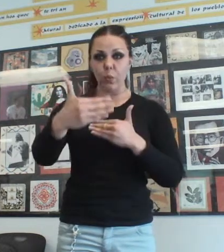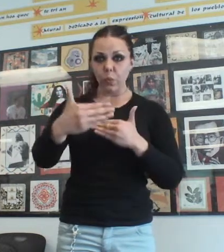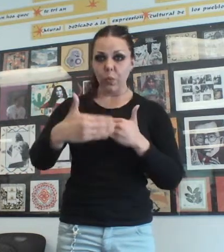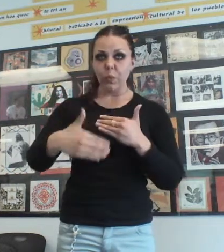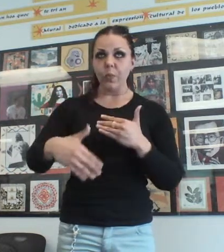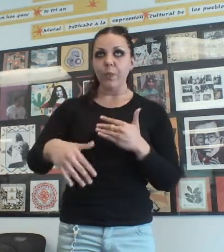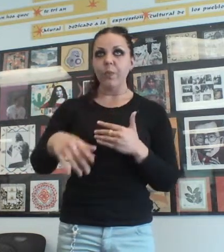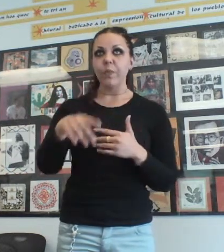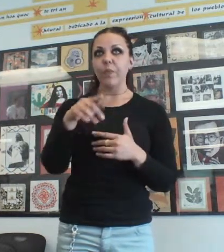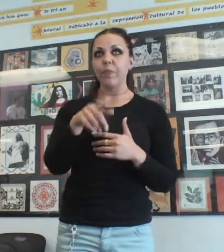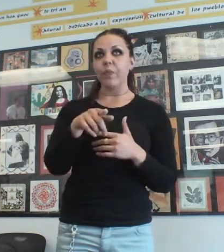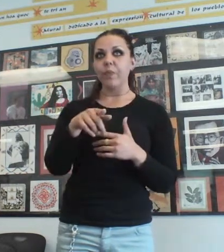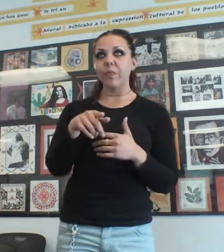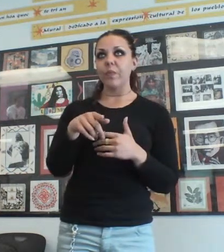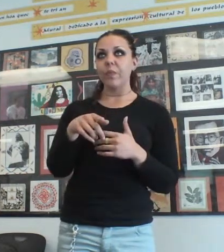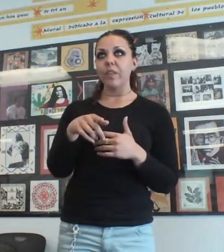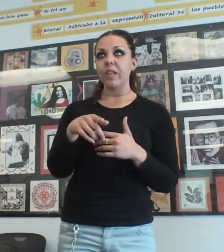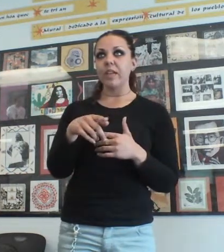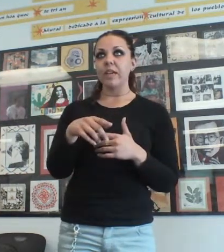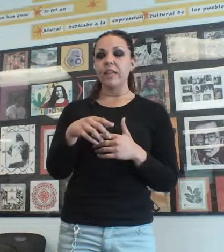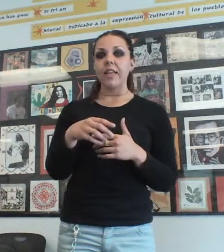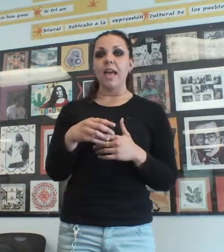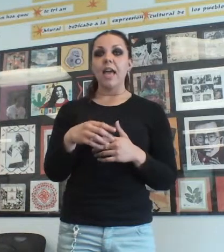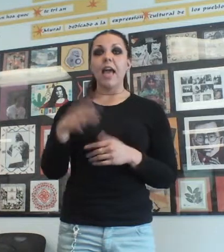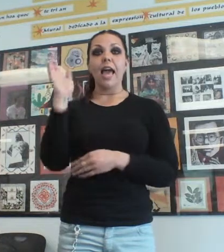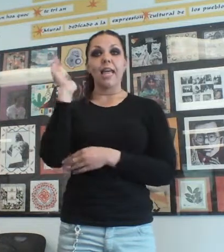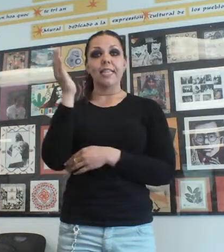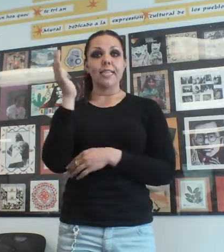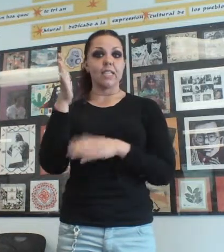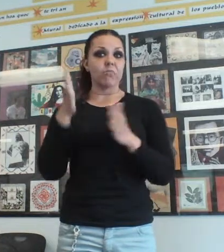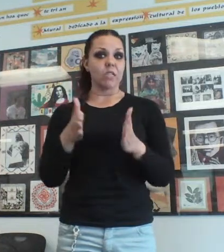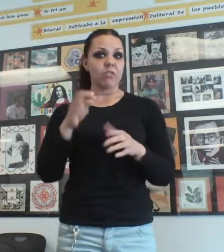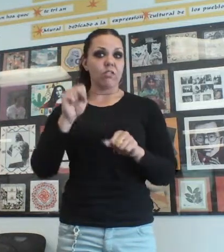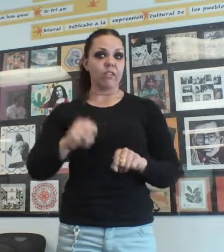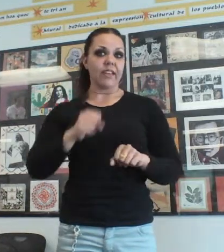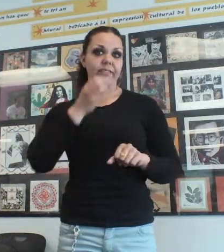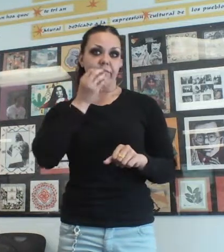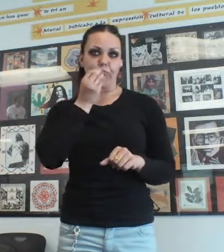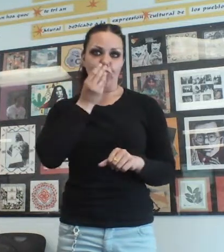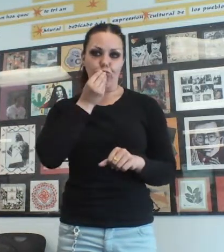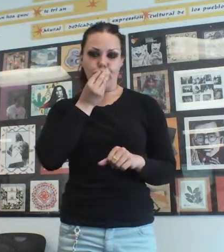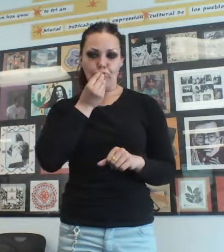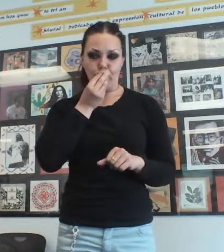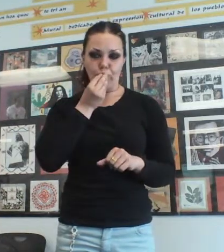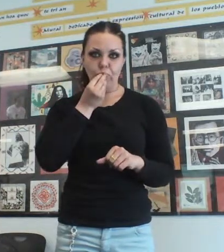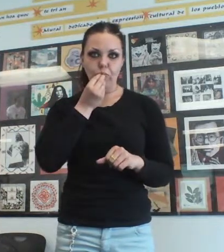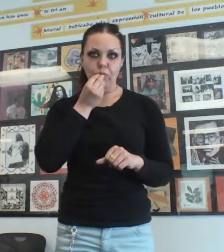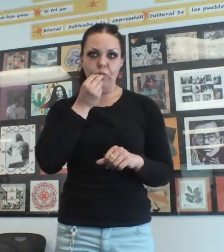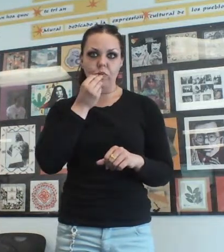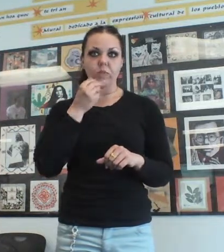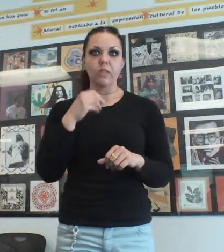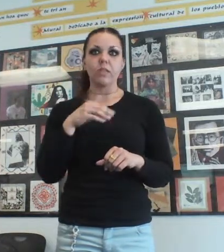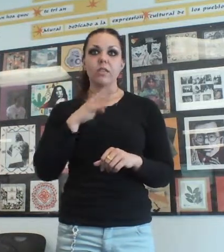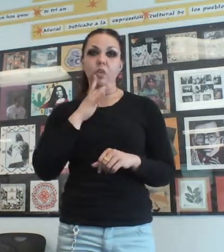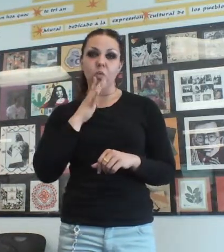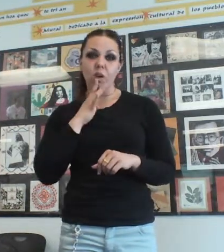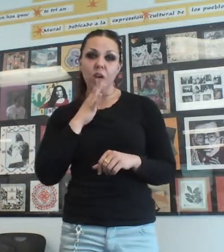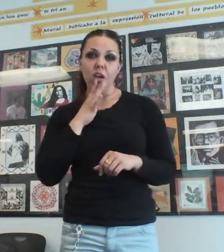I'm sorry? The speaker could mumble. The speaker could mumble. She could talk softly. Yes. So right away,